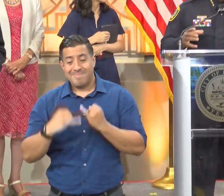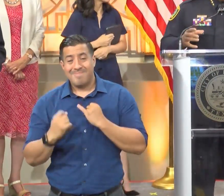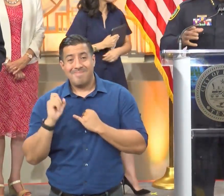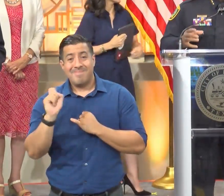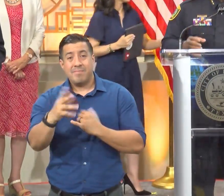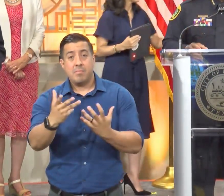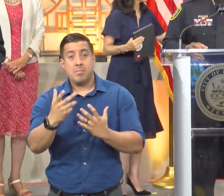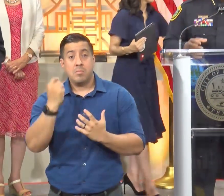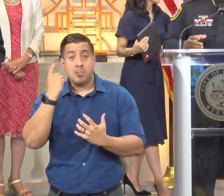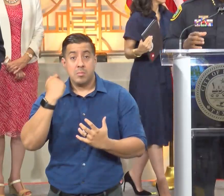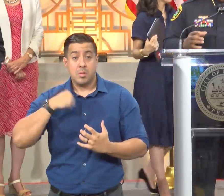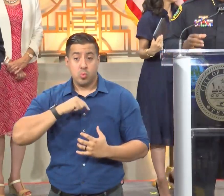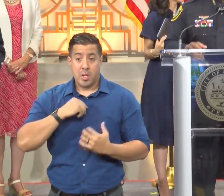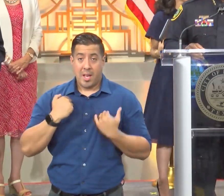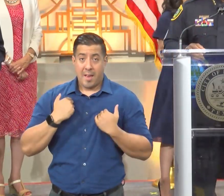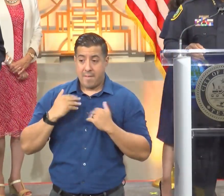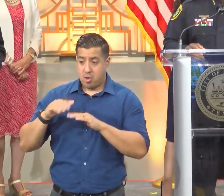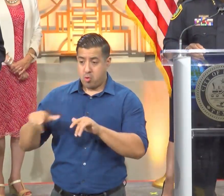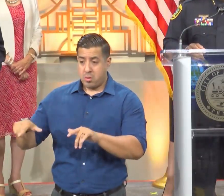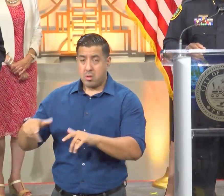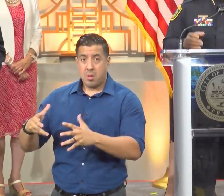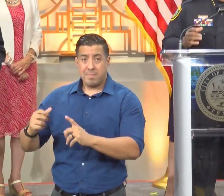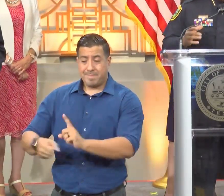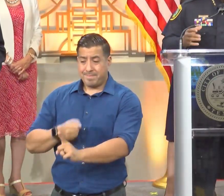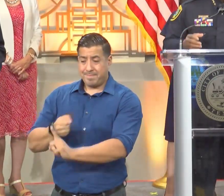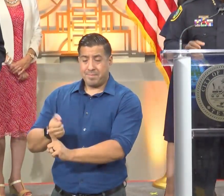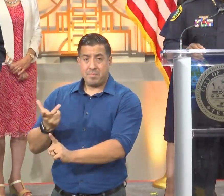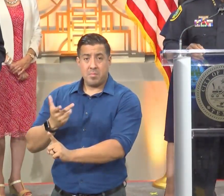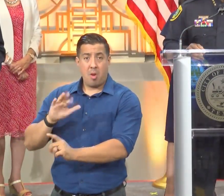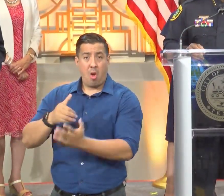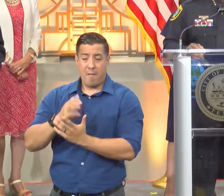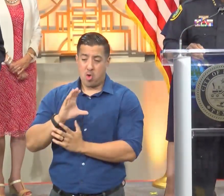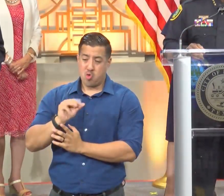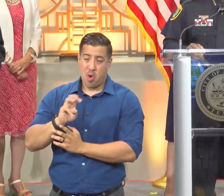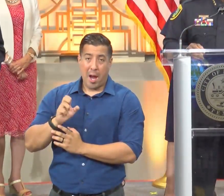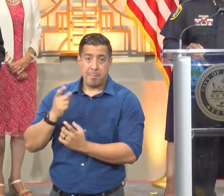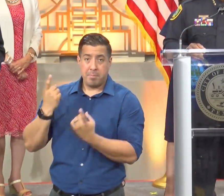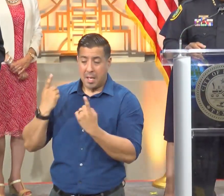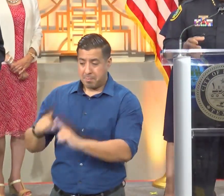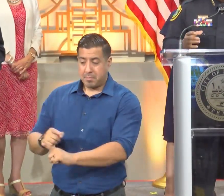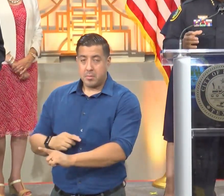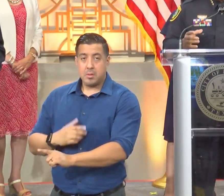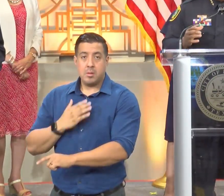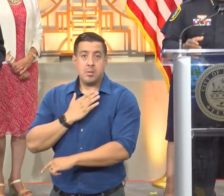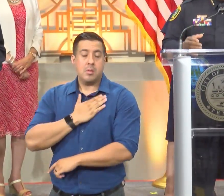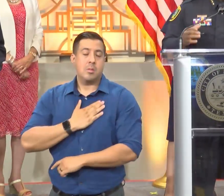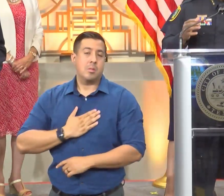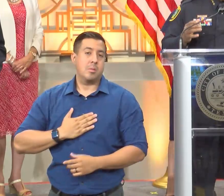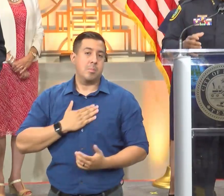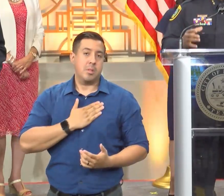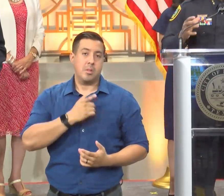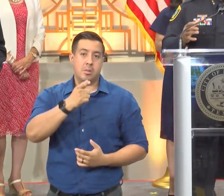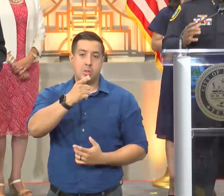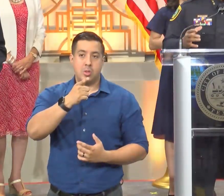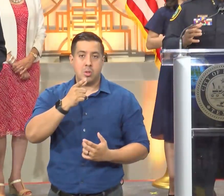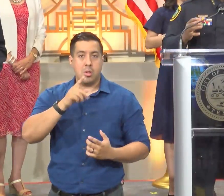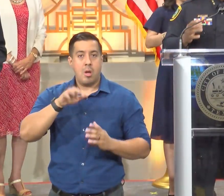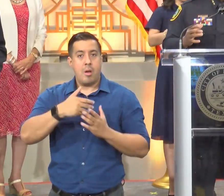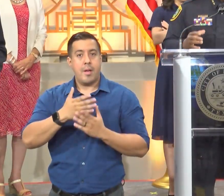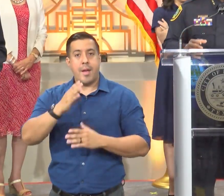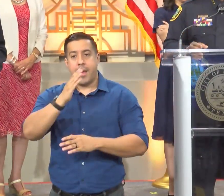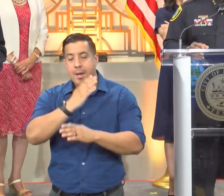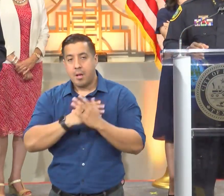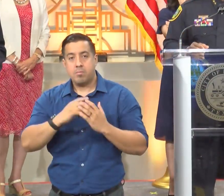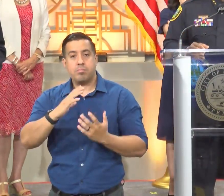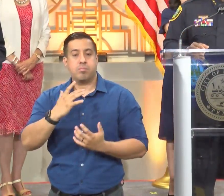have children who are impacted by violent crime, please throw our arms around and our hands and